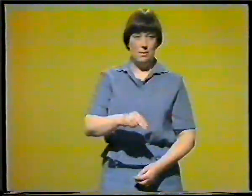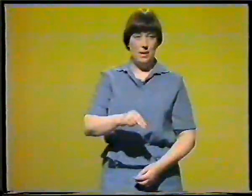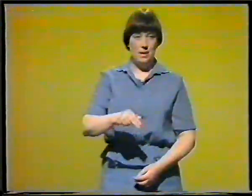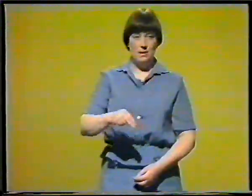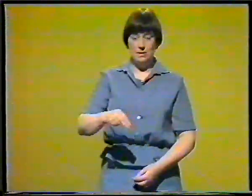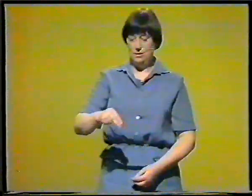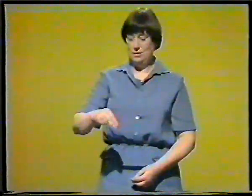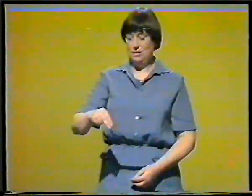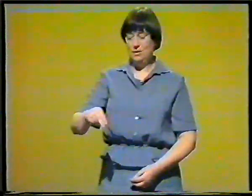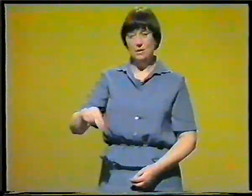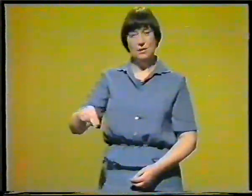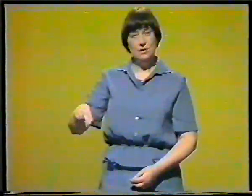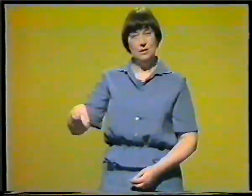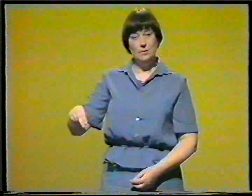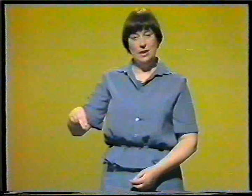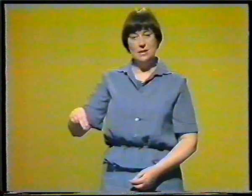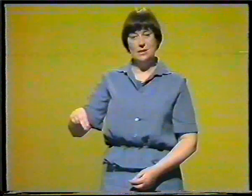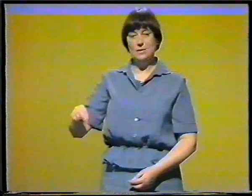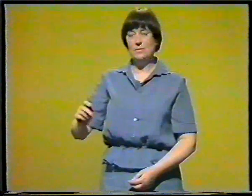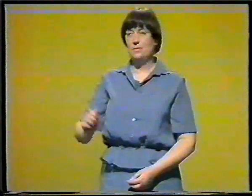pen, pencil,